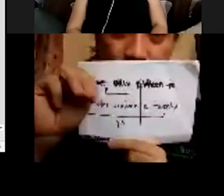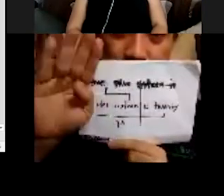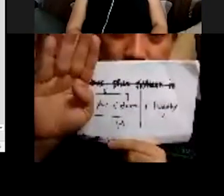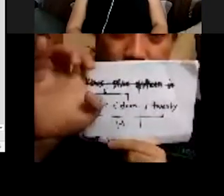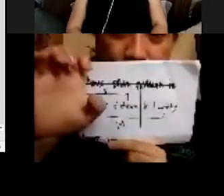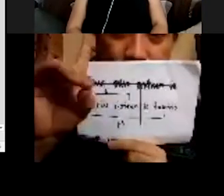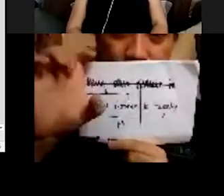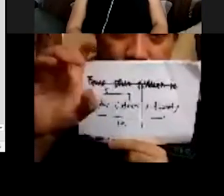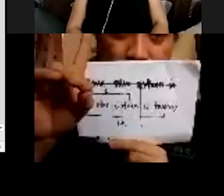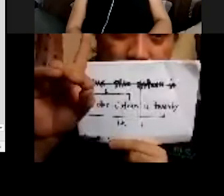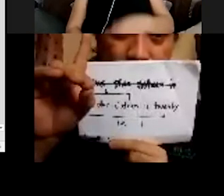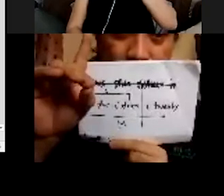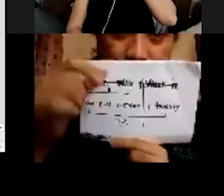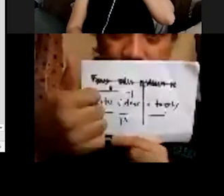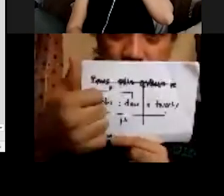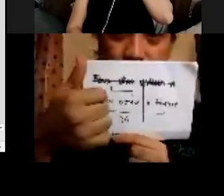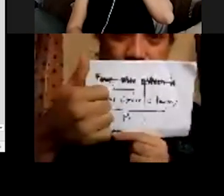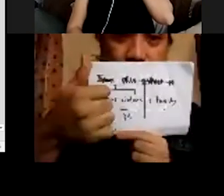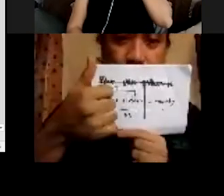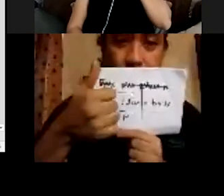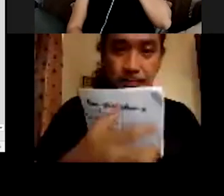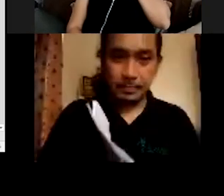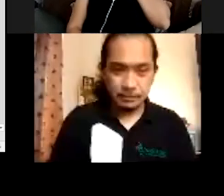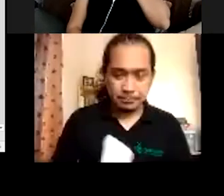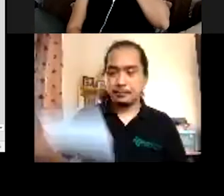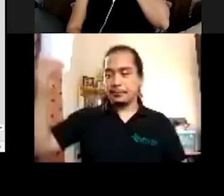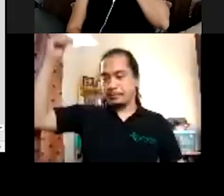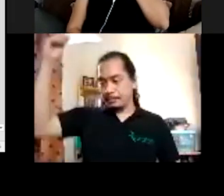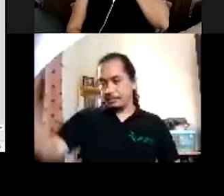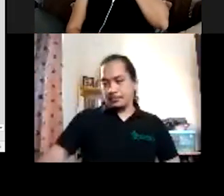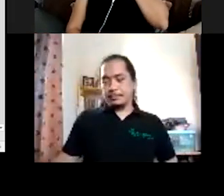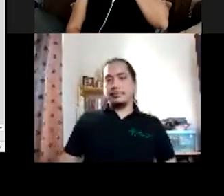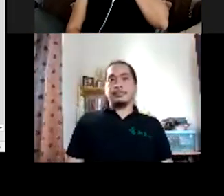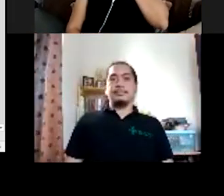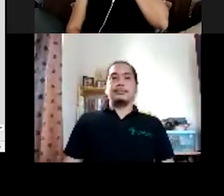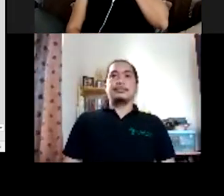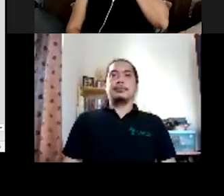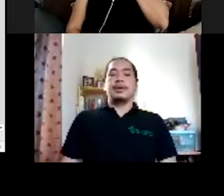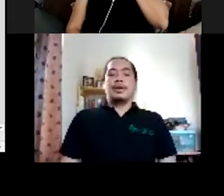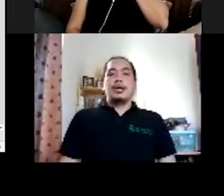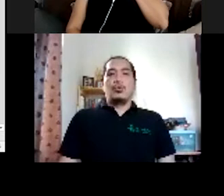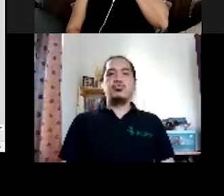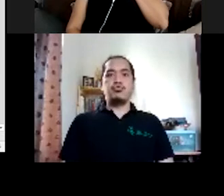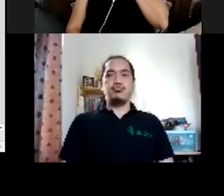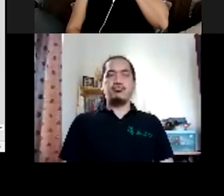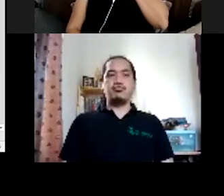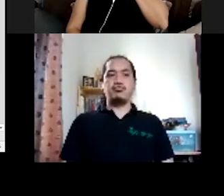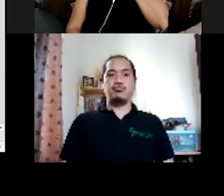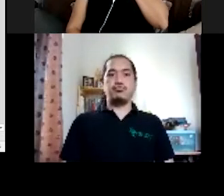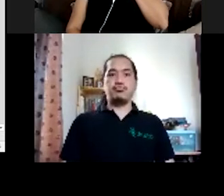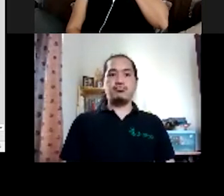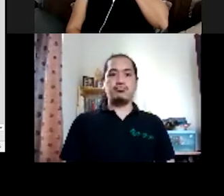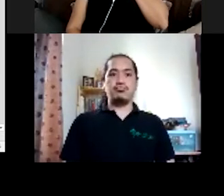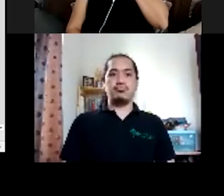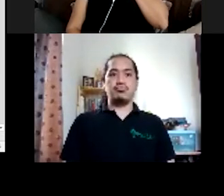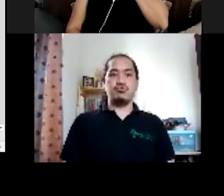main and E for embedded. So there are 2 kinds of clause. That's what I